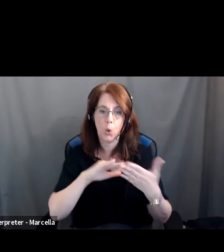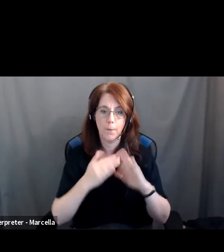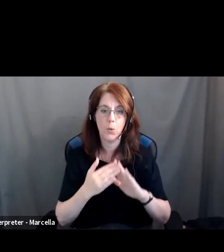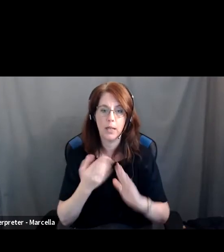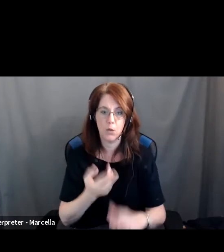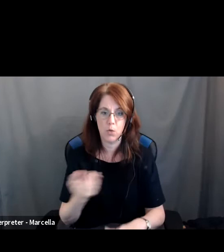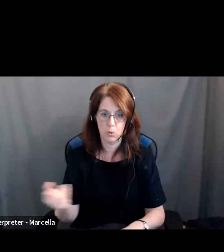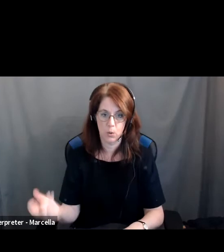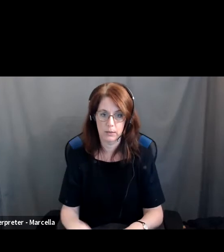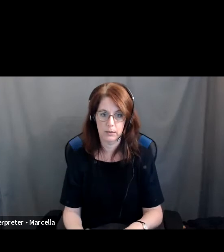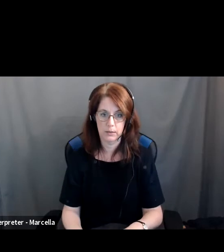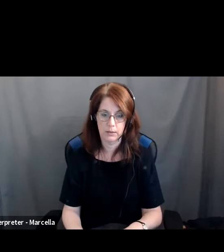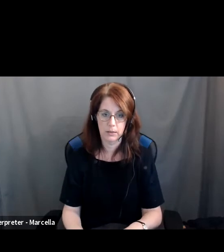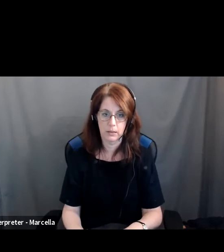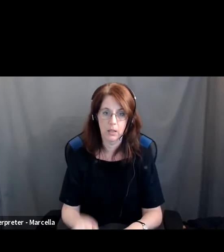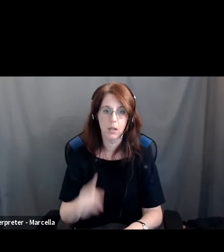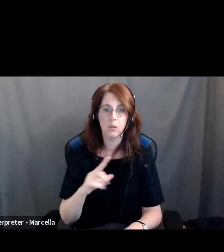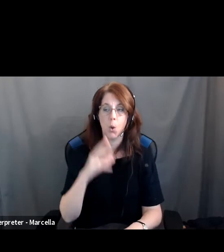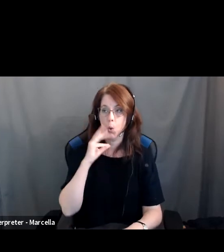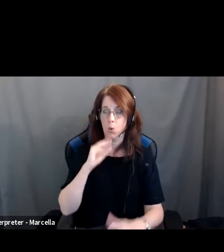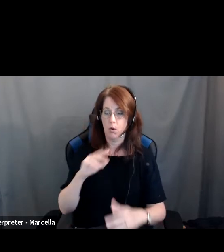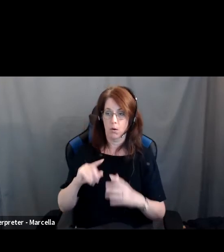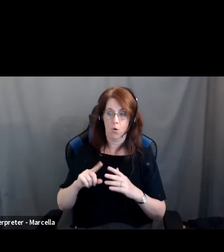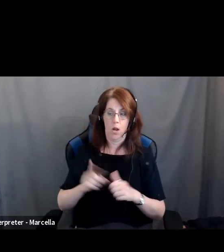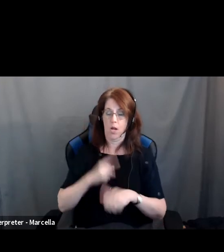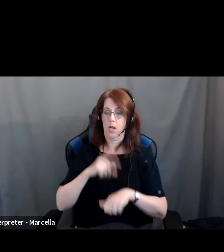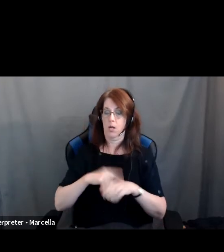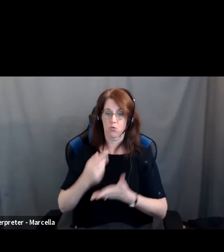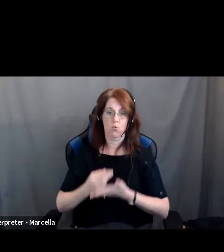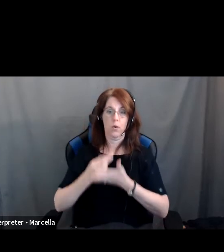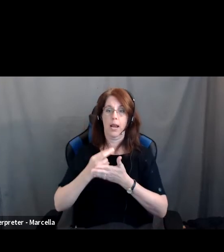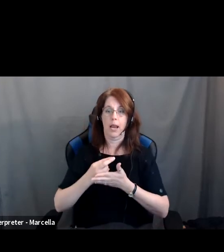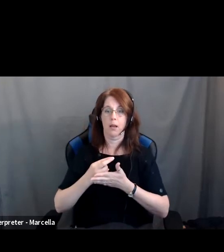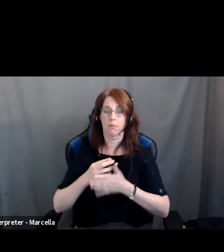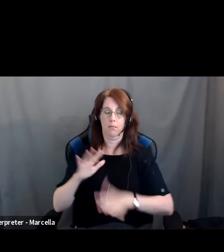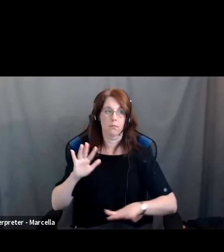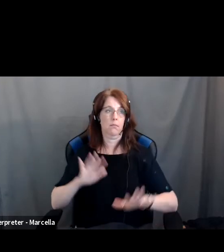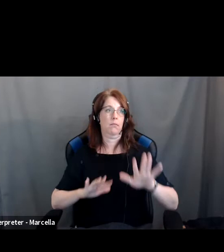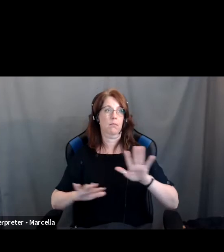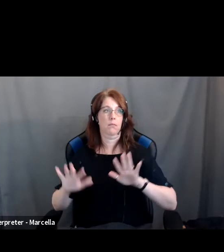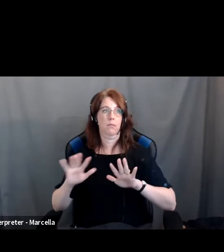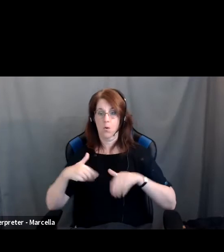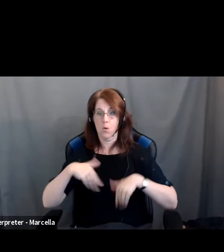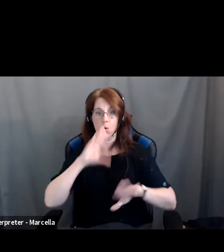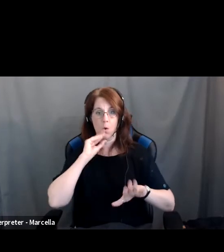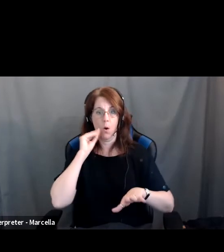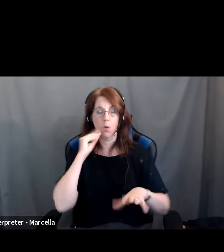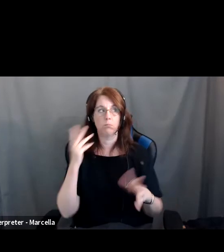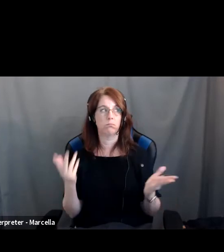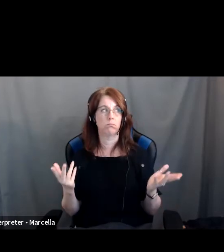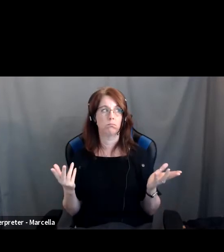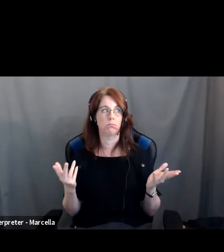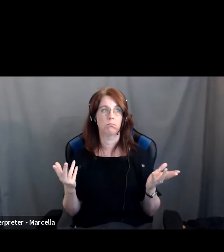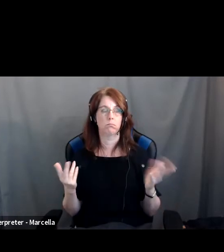resources. So you go through your initial rehab, and when you go home, you're pretty much on your